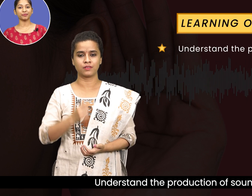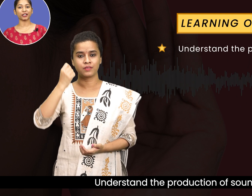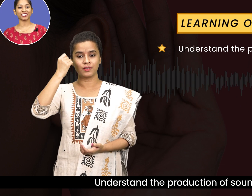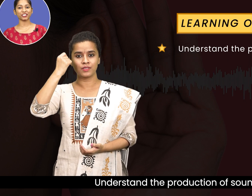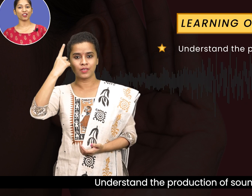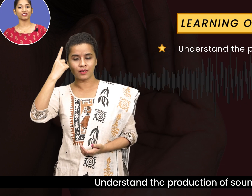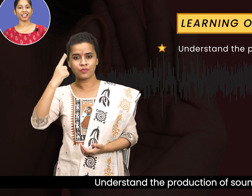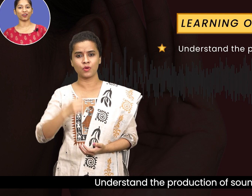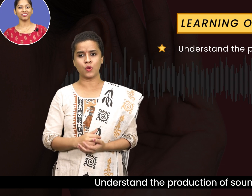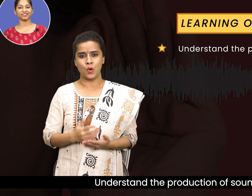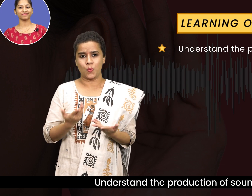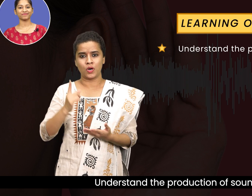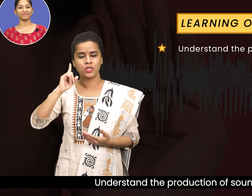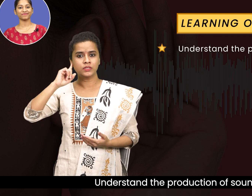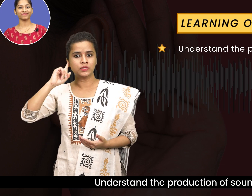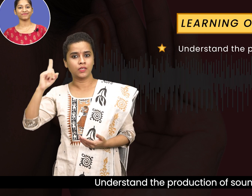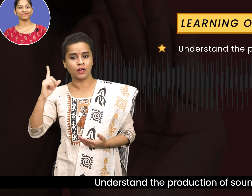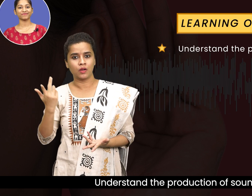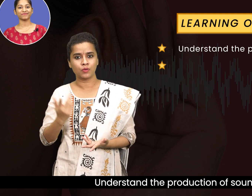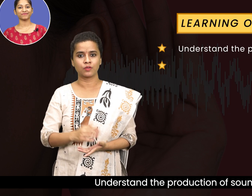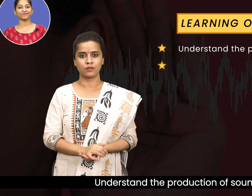understand the production of sound,